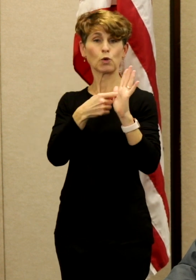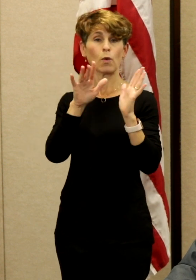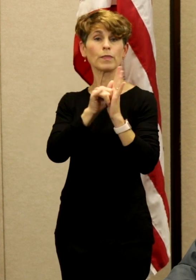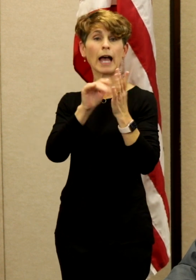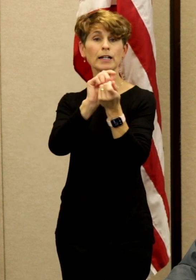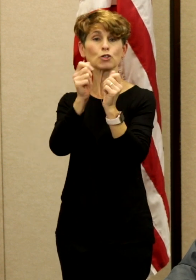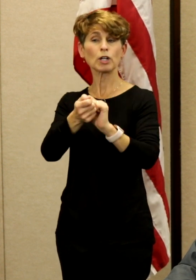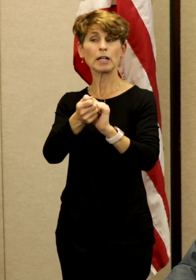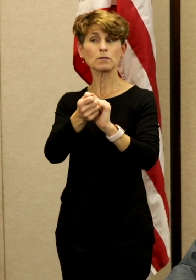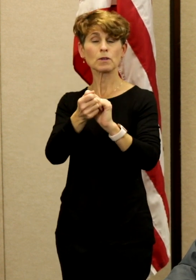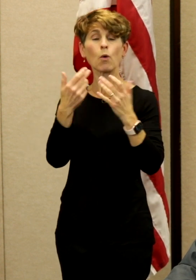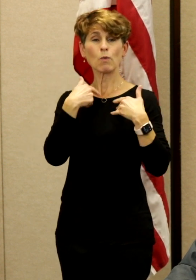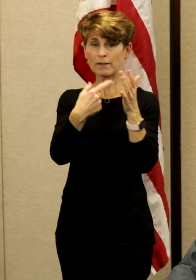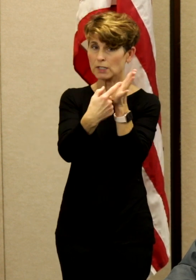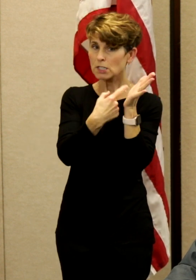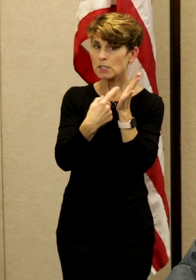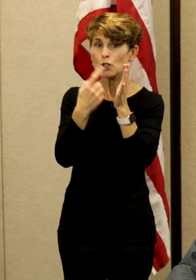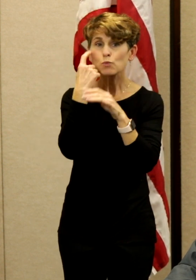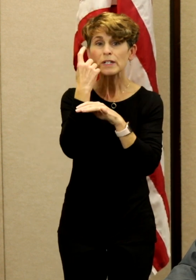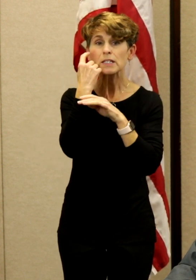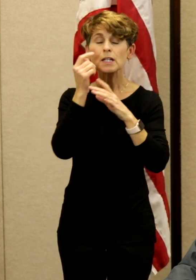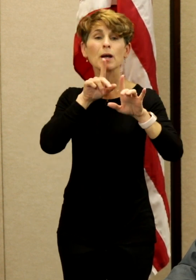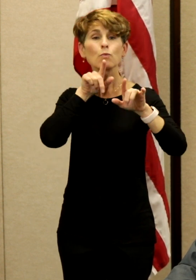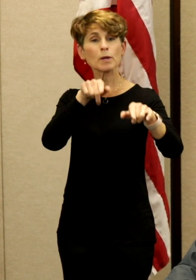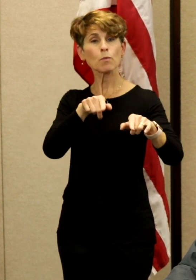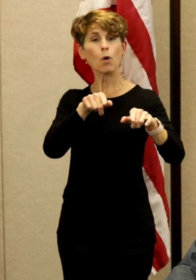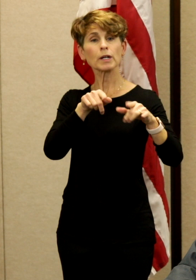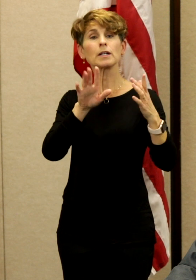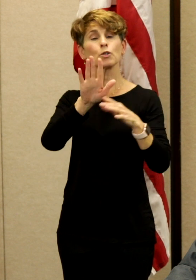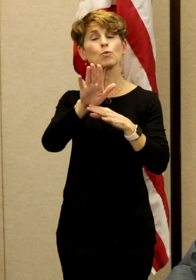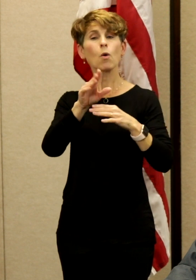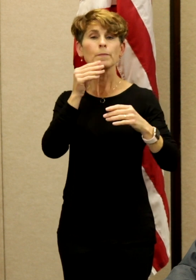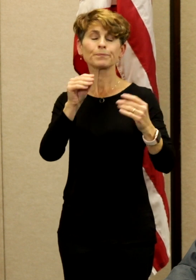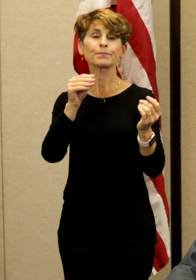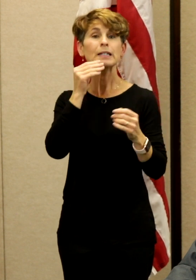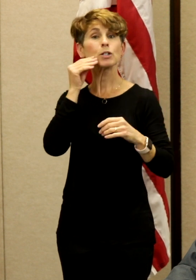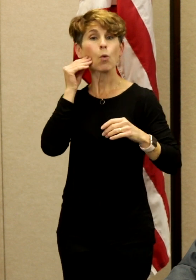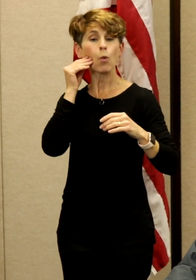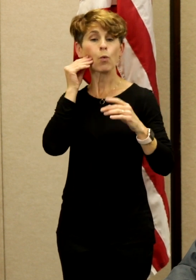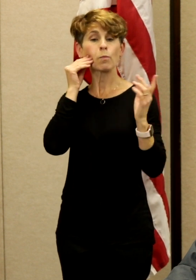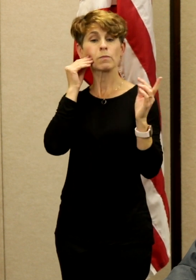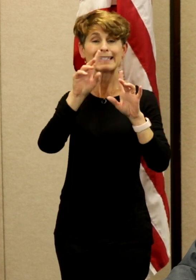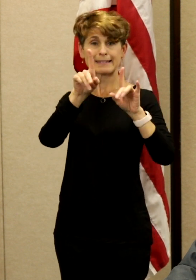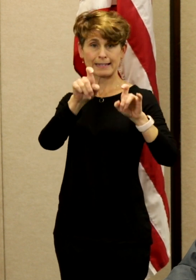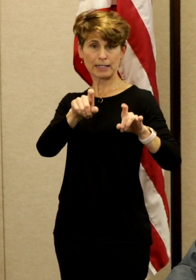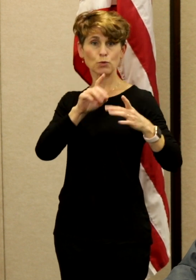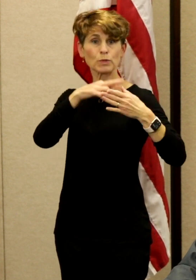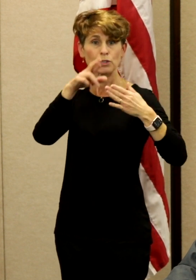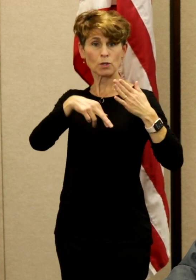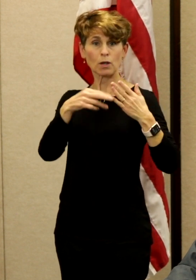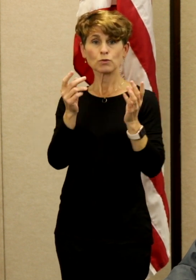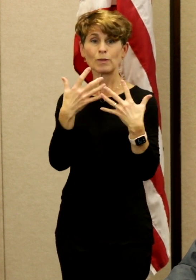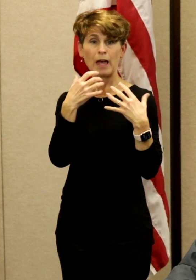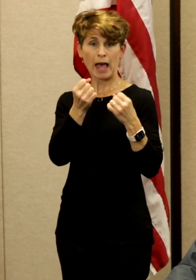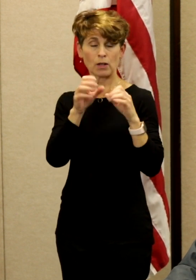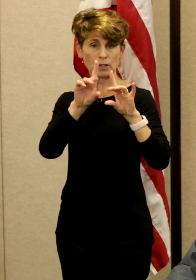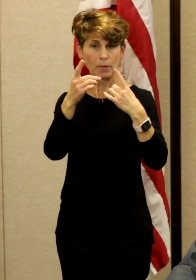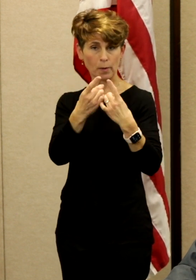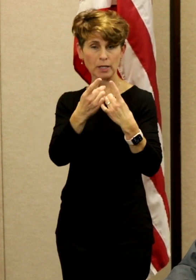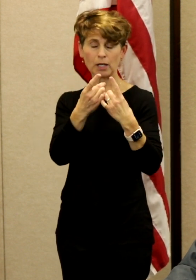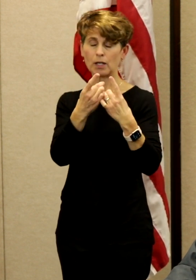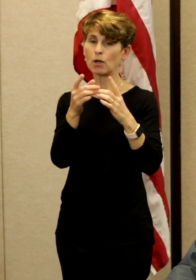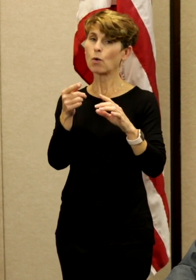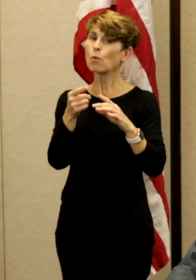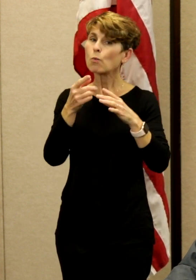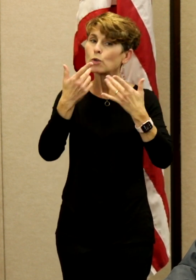There's also been discussion recently about reporting your at-home COVID-19 test results to the health department. We're working